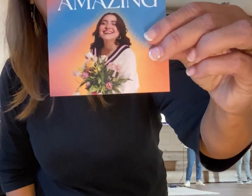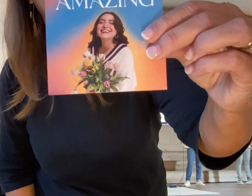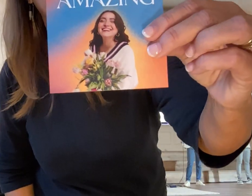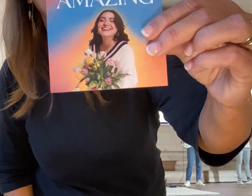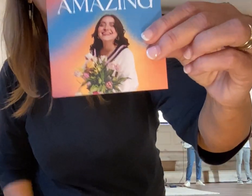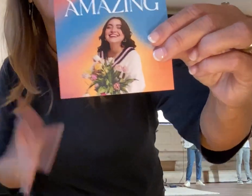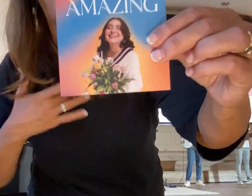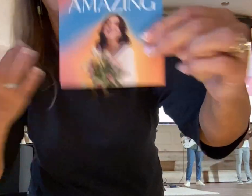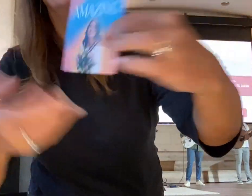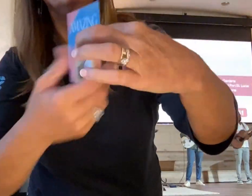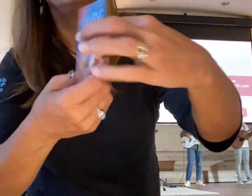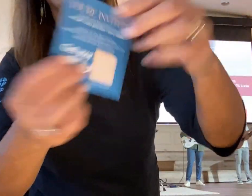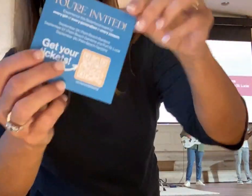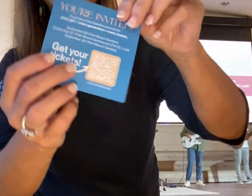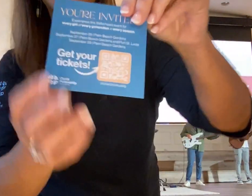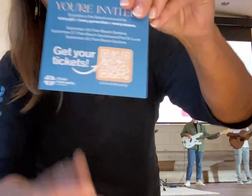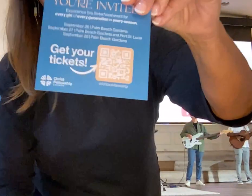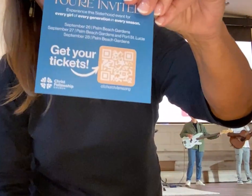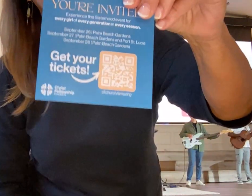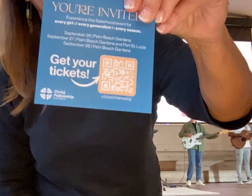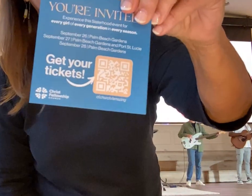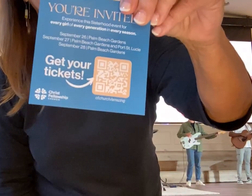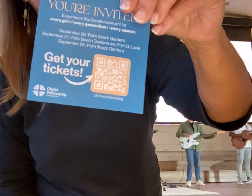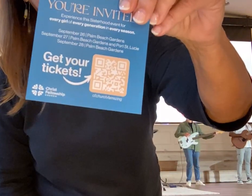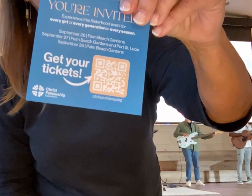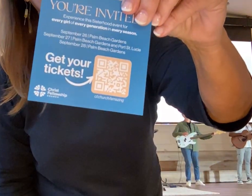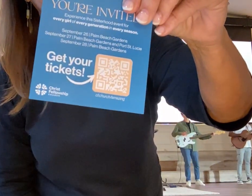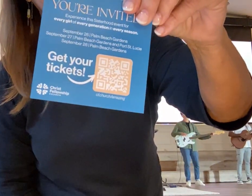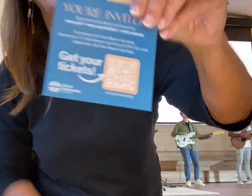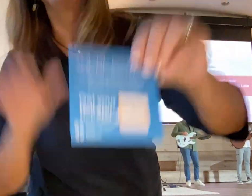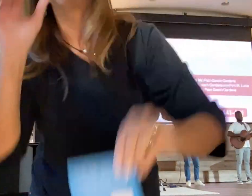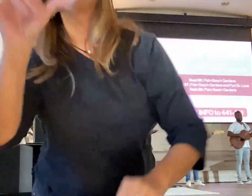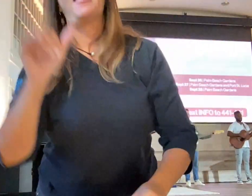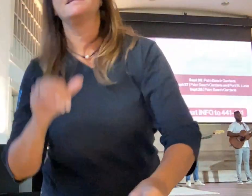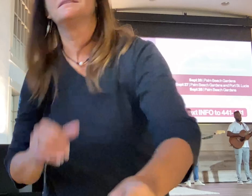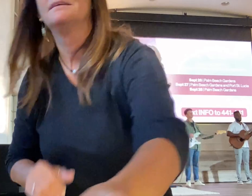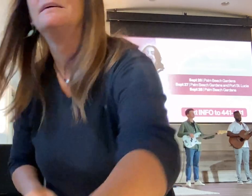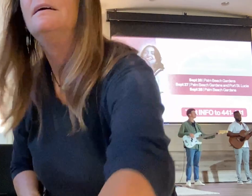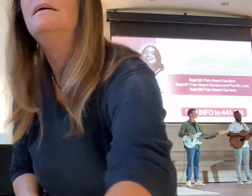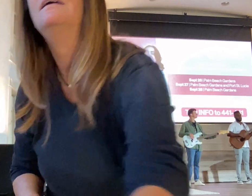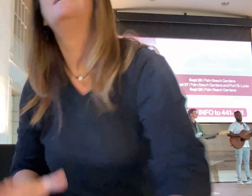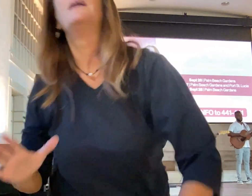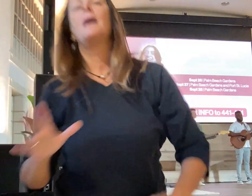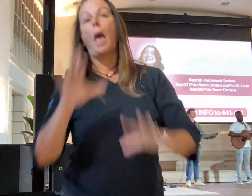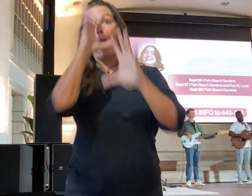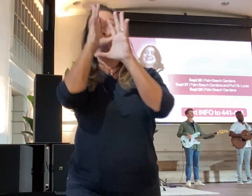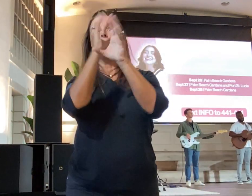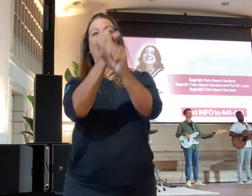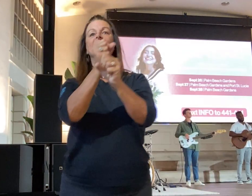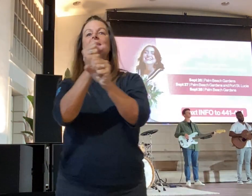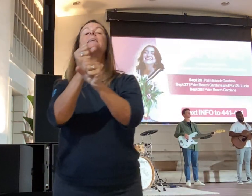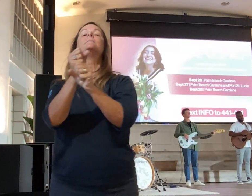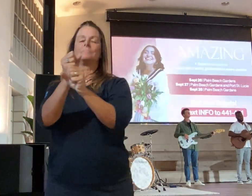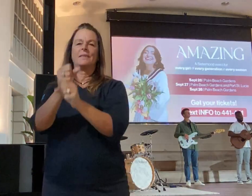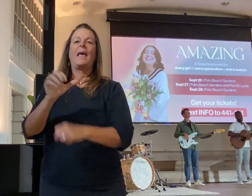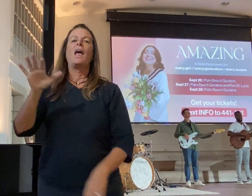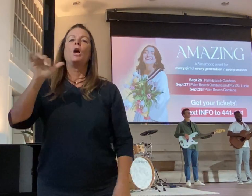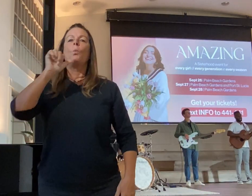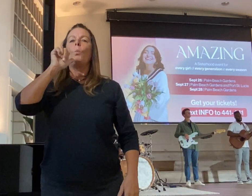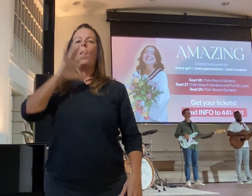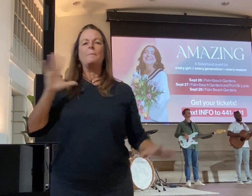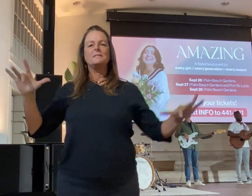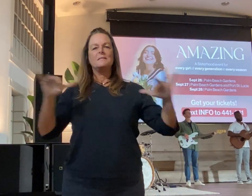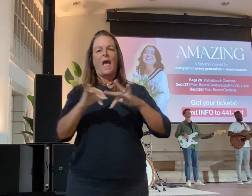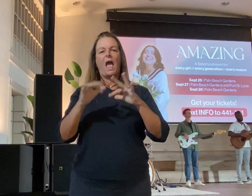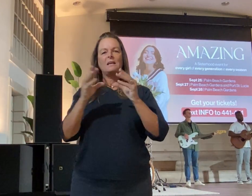sisterhood event of the year. Amazing. Amazing is happening next month. I can't believe it's already here. It's going to be right around the corner